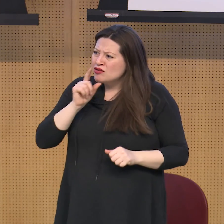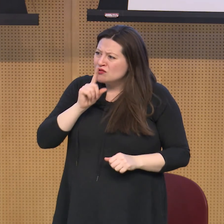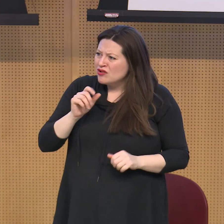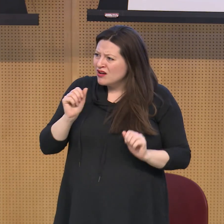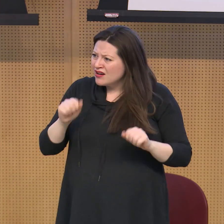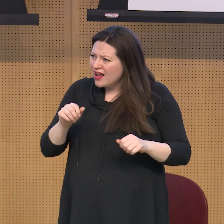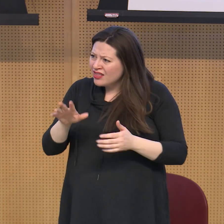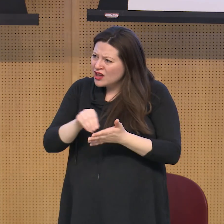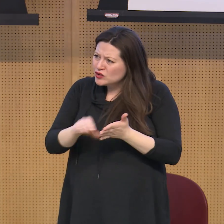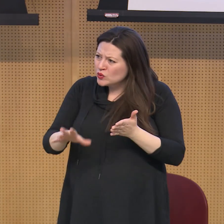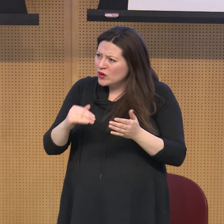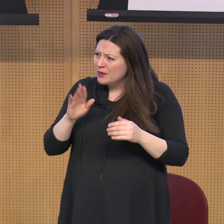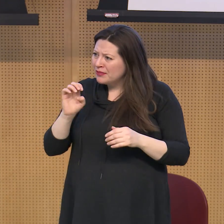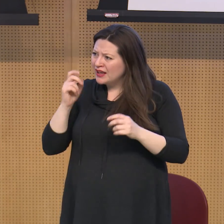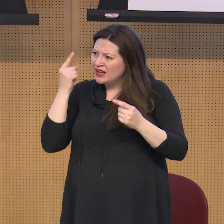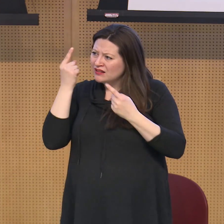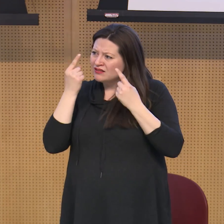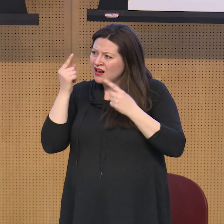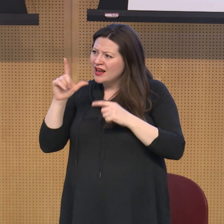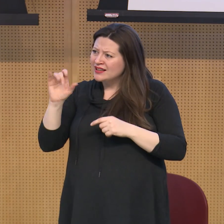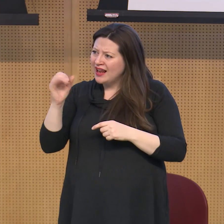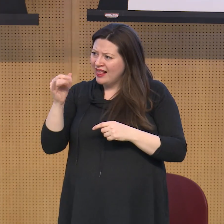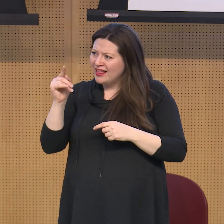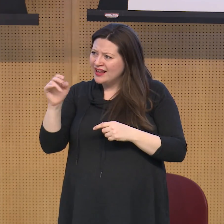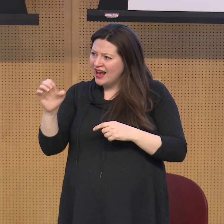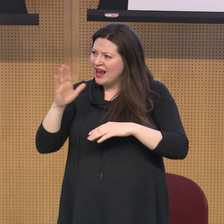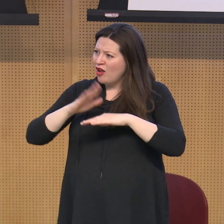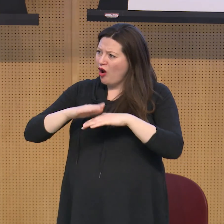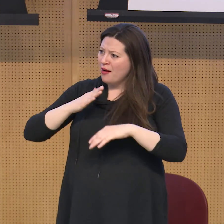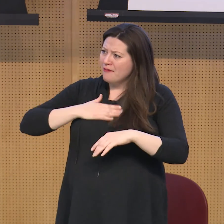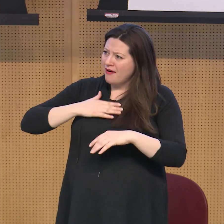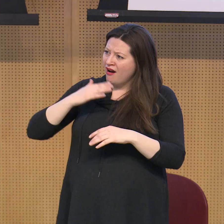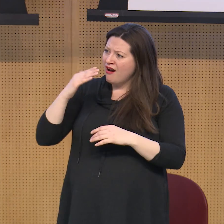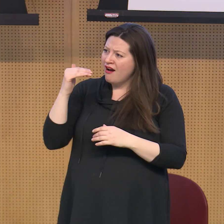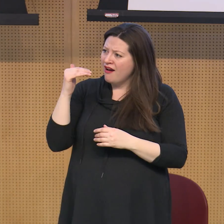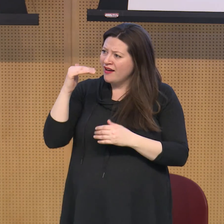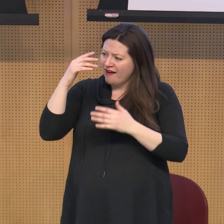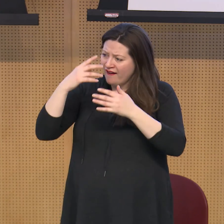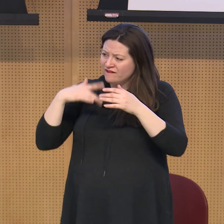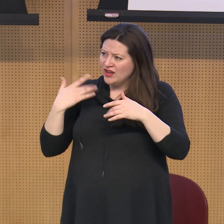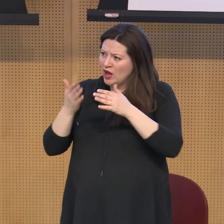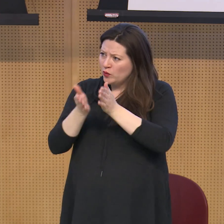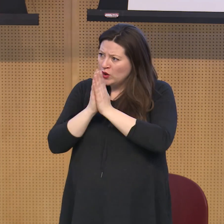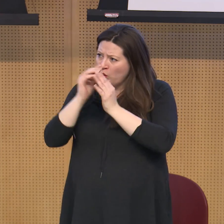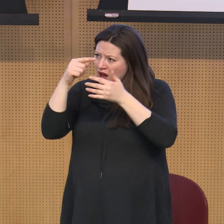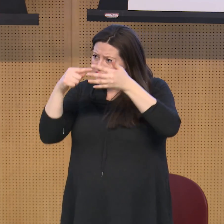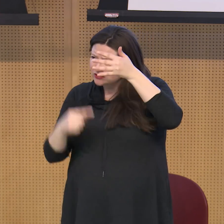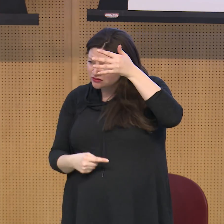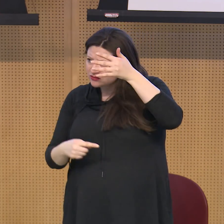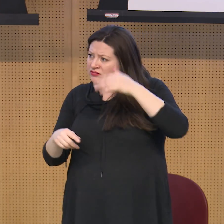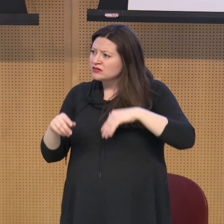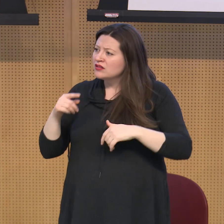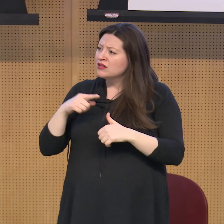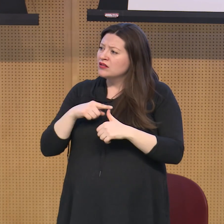full-time, I'm not sure. Can that student be named as a delegate on my event reservation